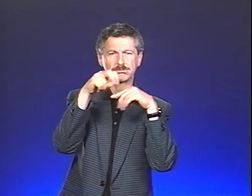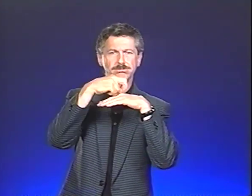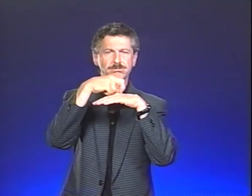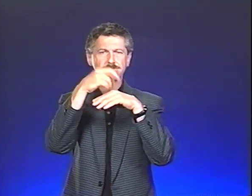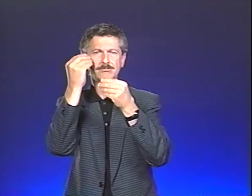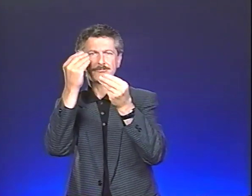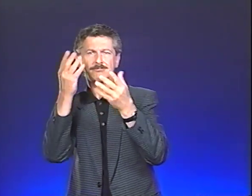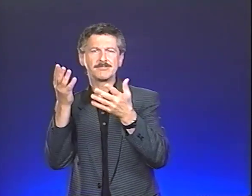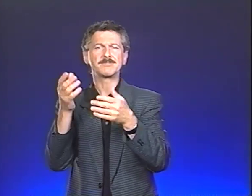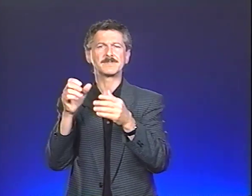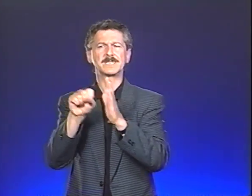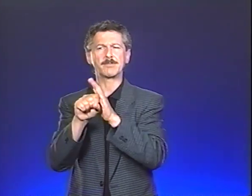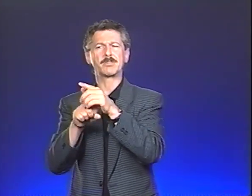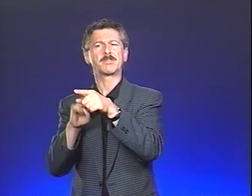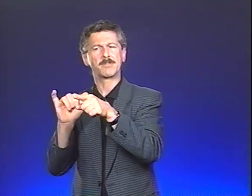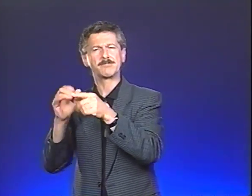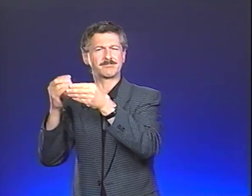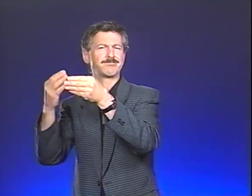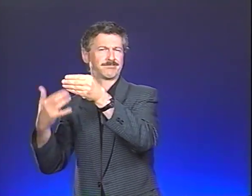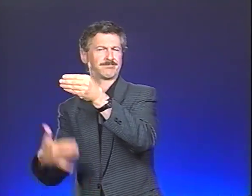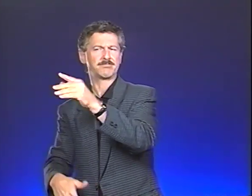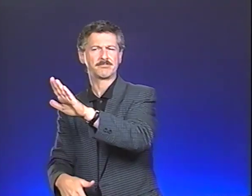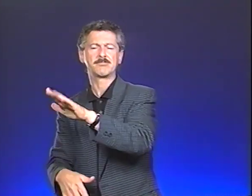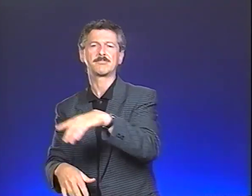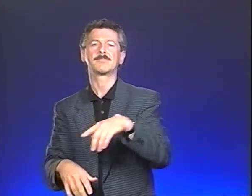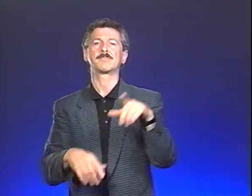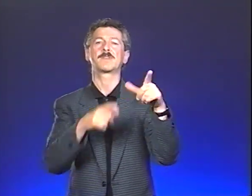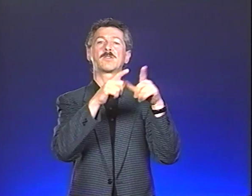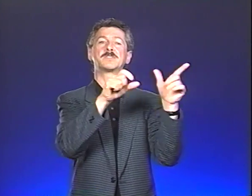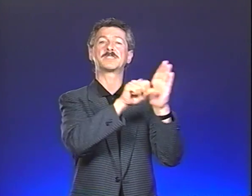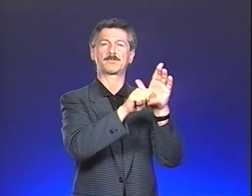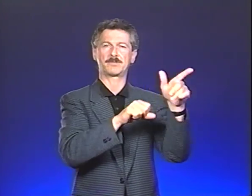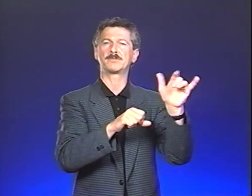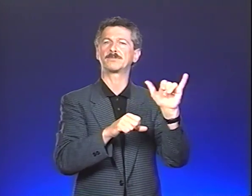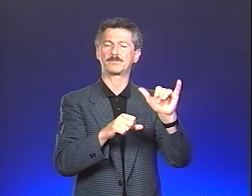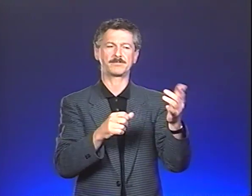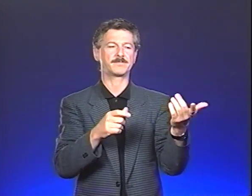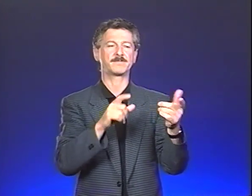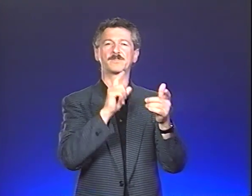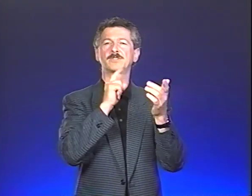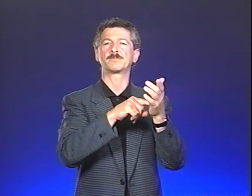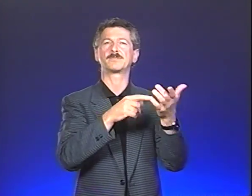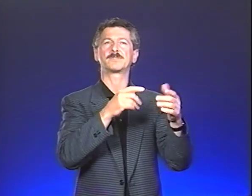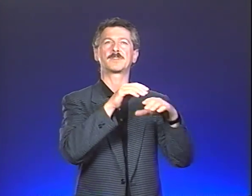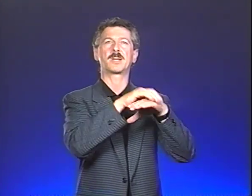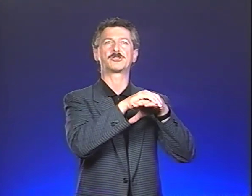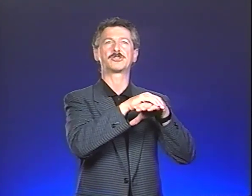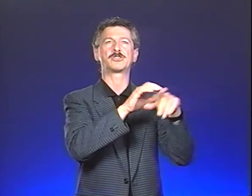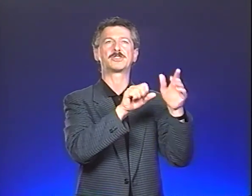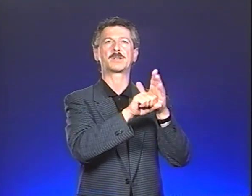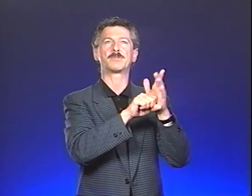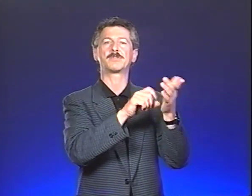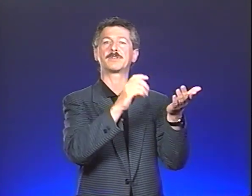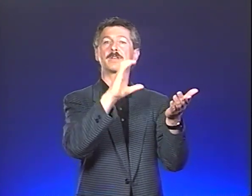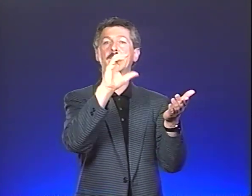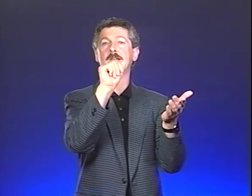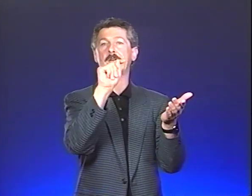The dance of honeybees uses body positioning in order to convey information. Languages also use symbols. In English,